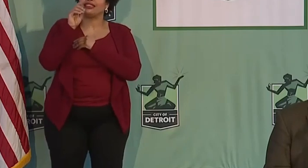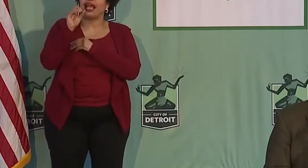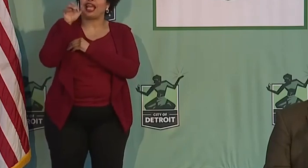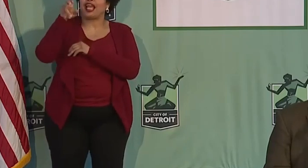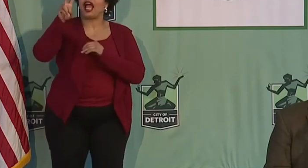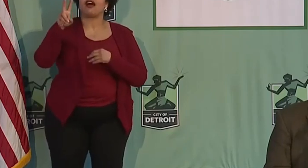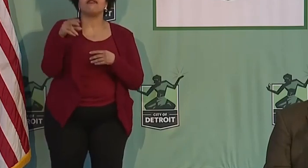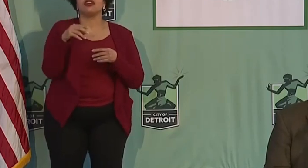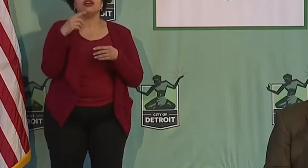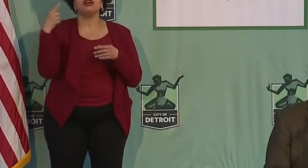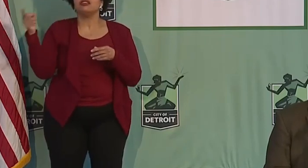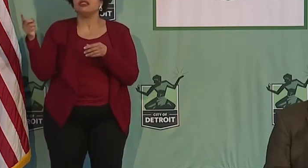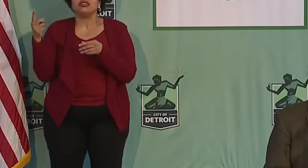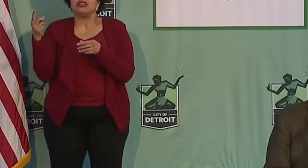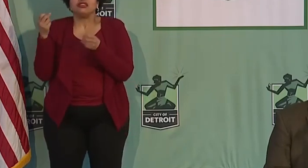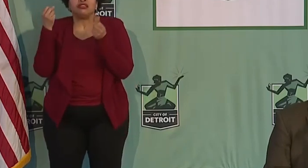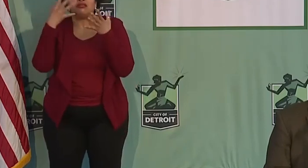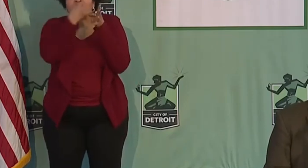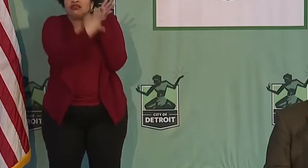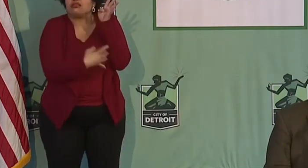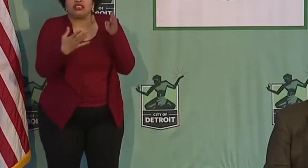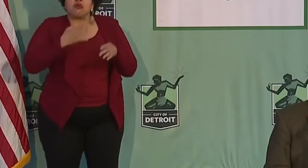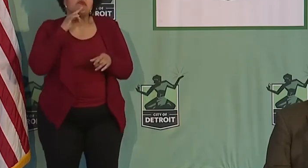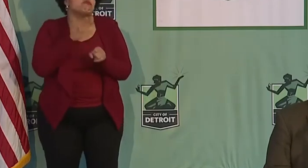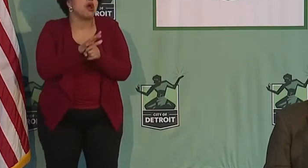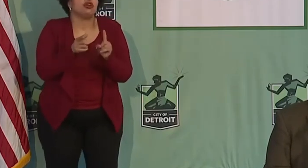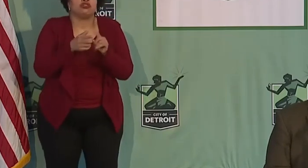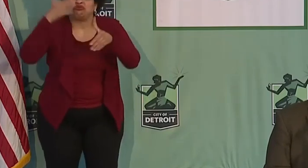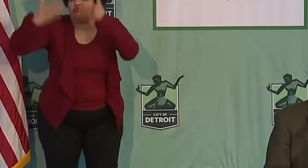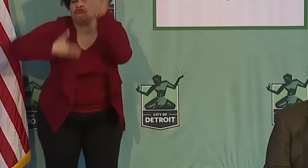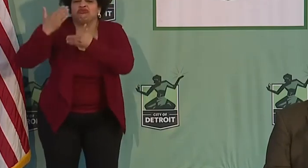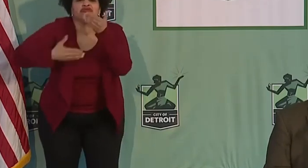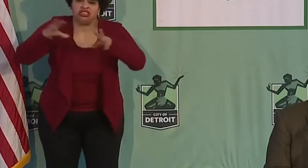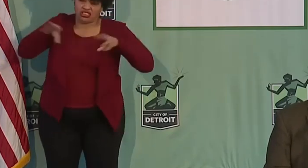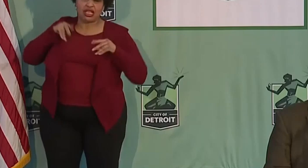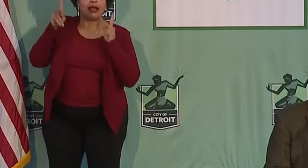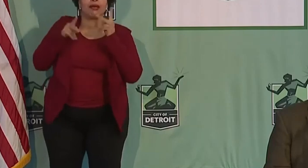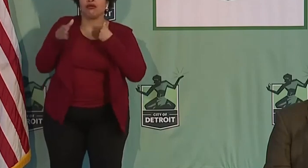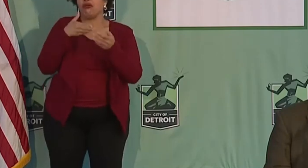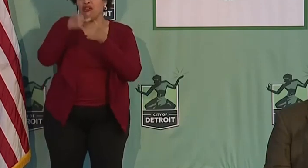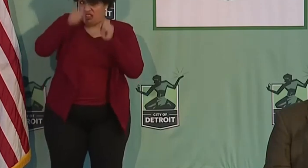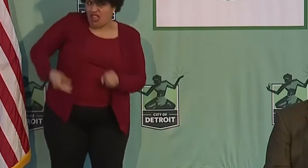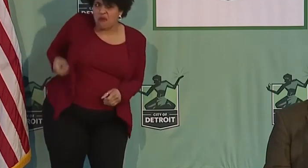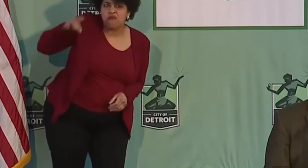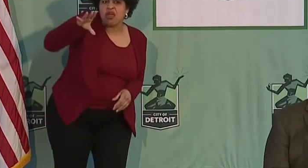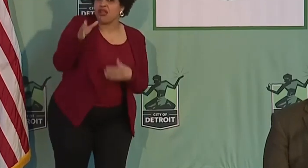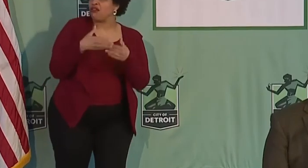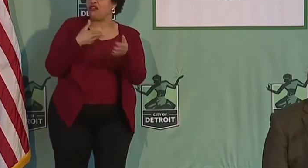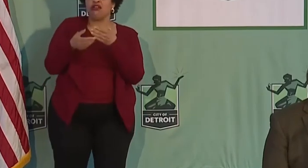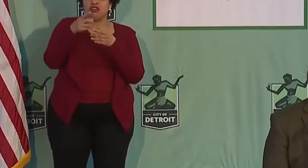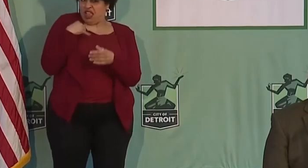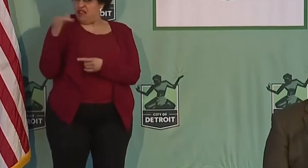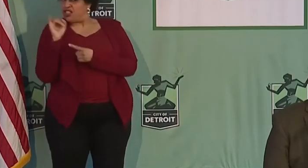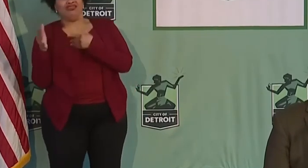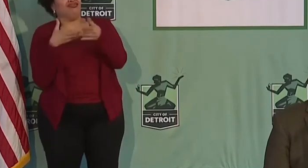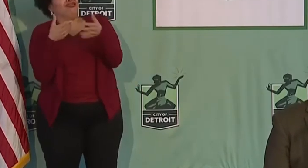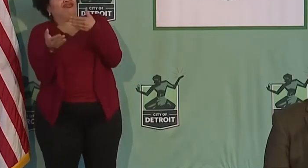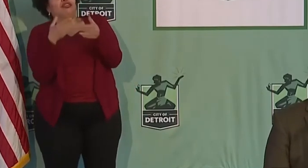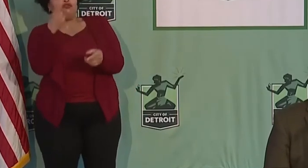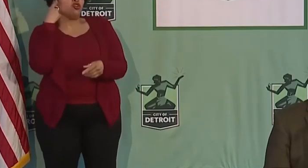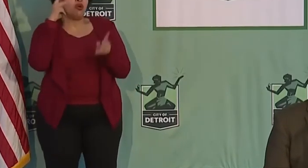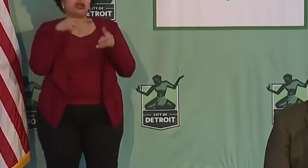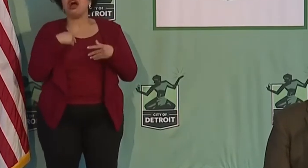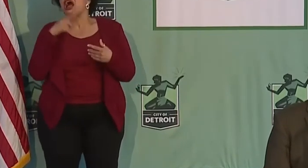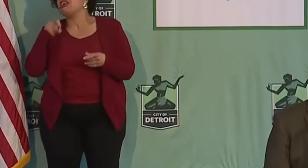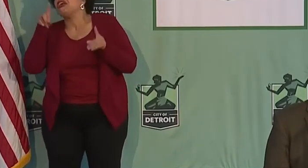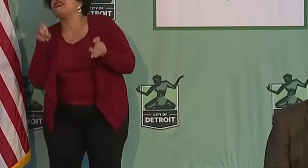to take care of everybody, regardless of insurance and regardless of ability to pay. And so if you hear somebody saying,